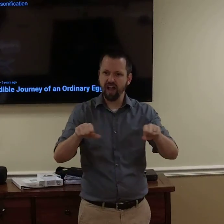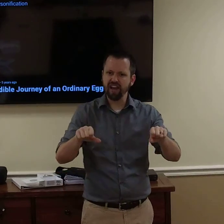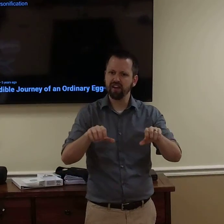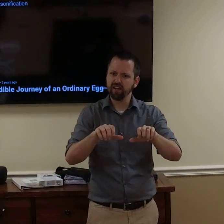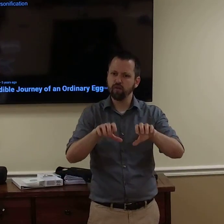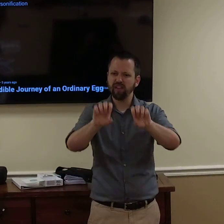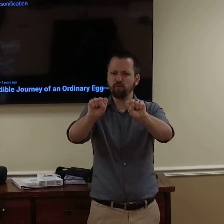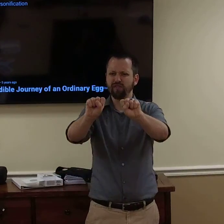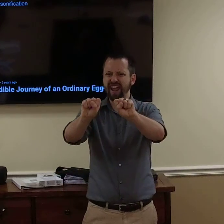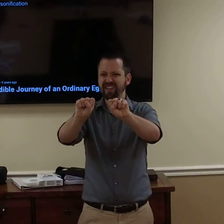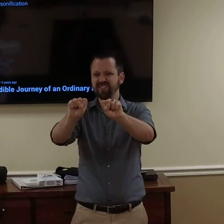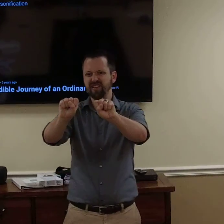of. Well, that's more of an S though.